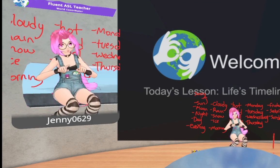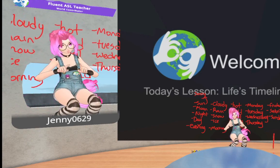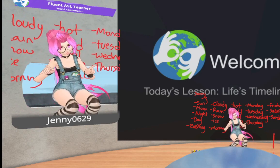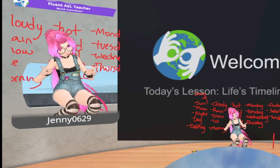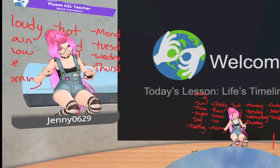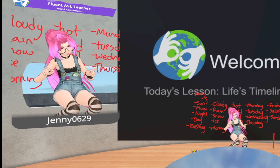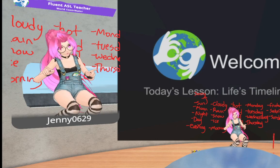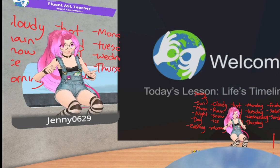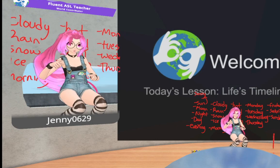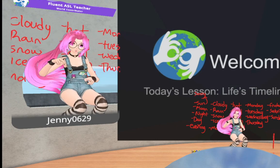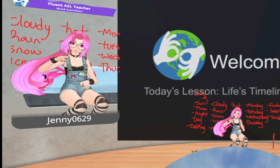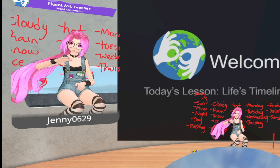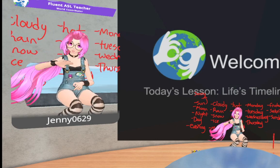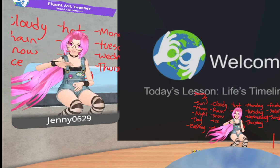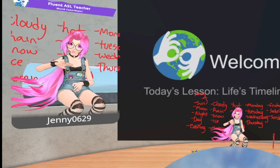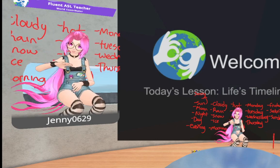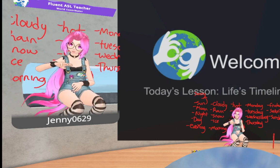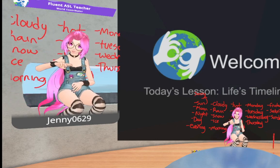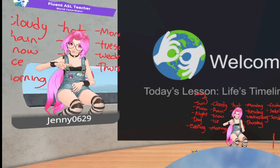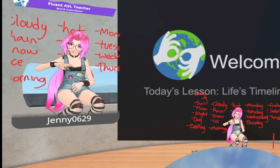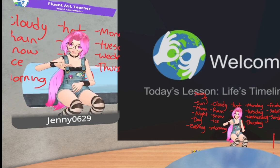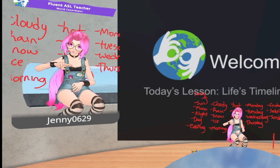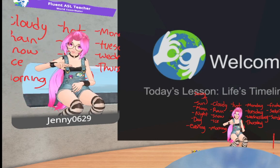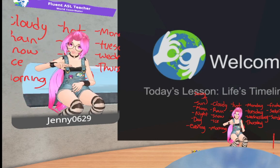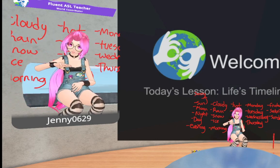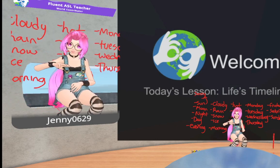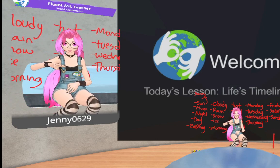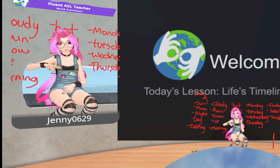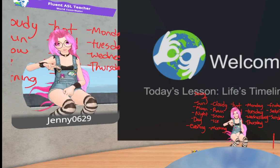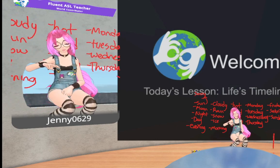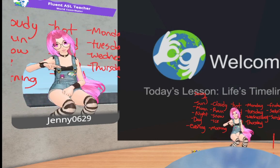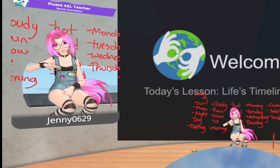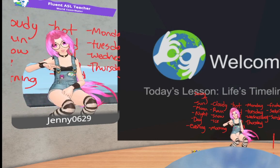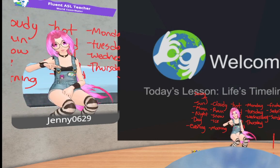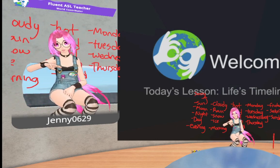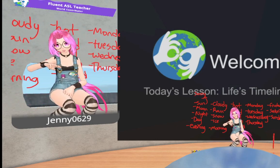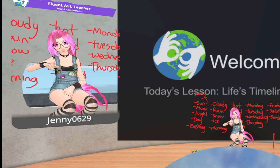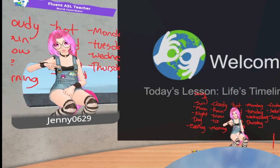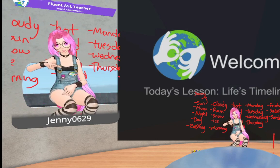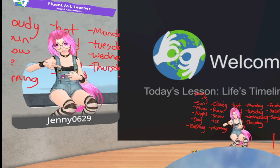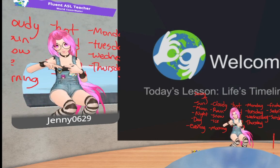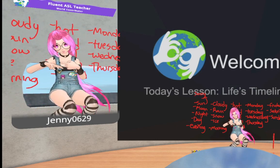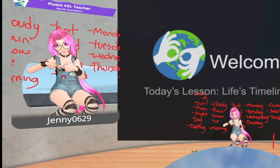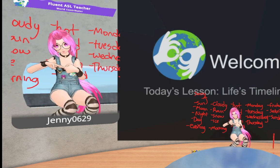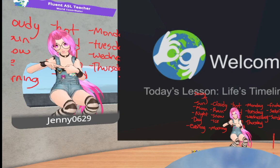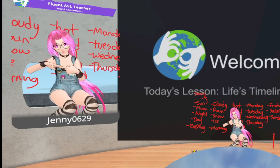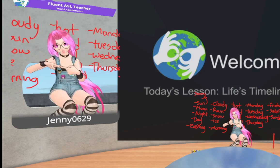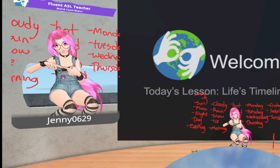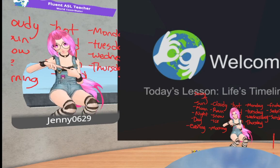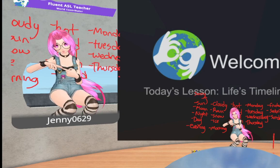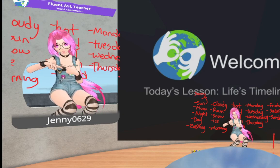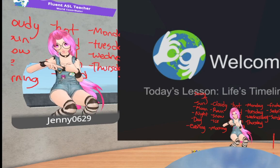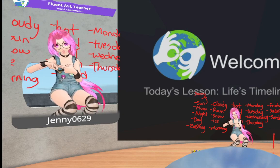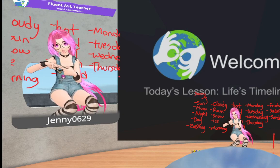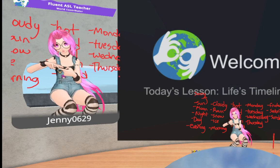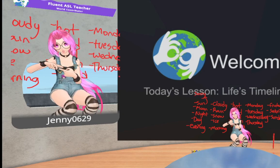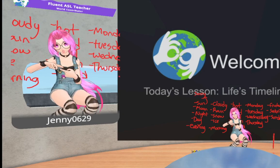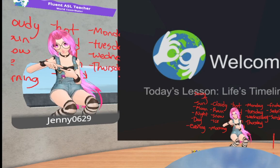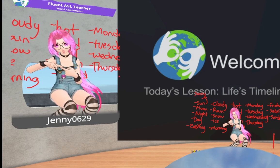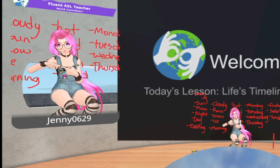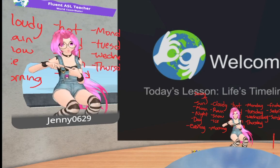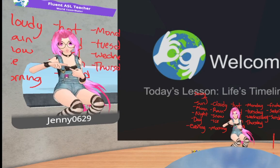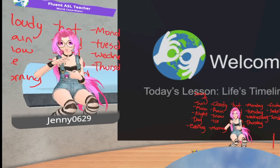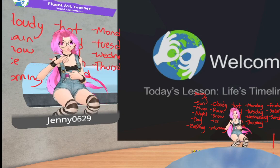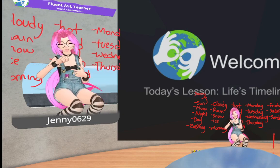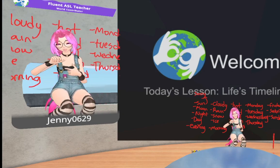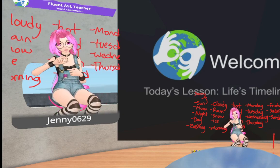fist. But M could also be like this, which is called a relaxed M. So you have your 3 out